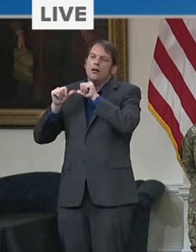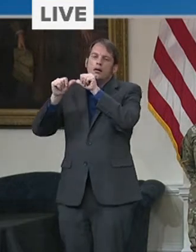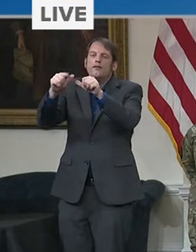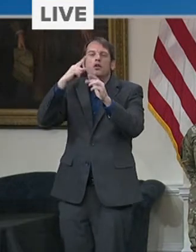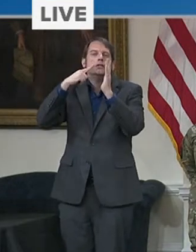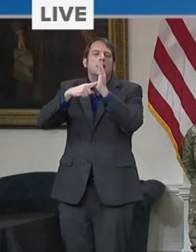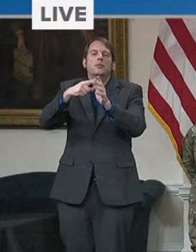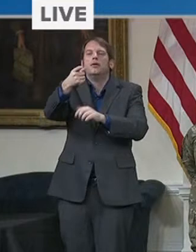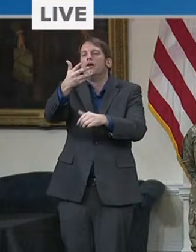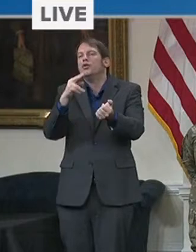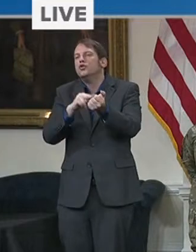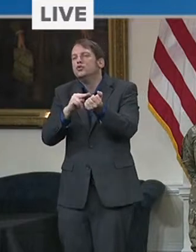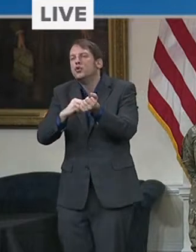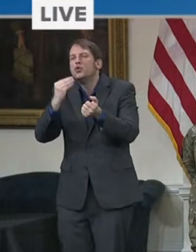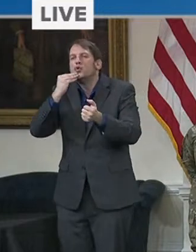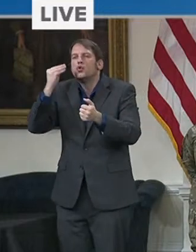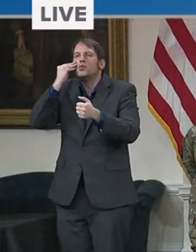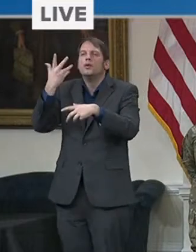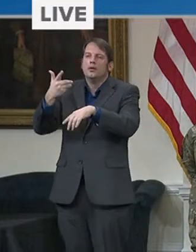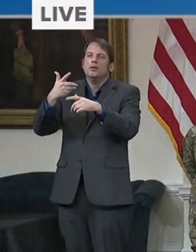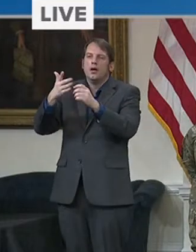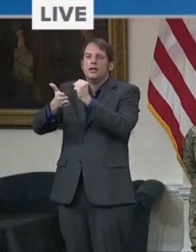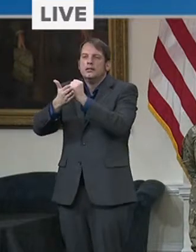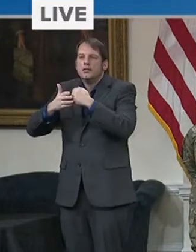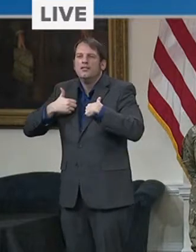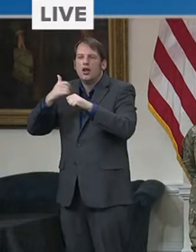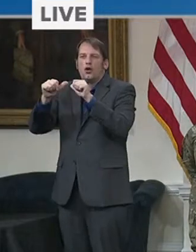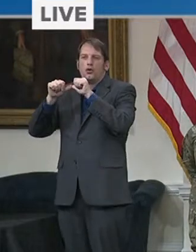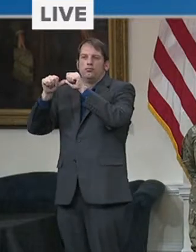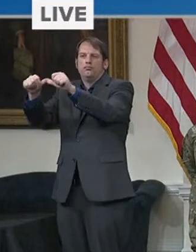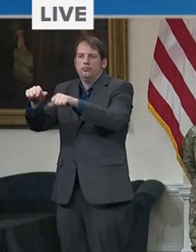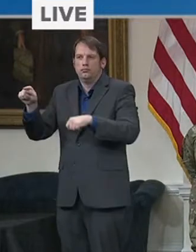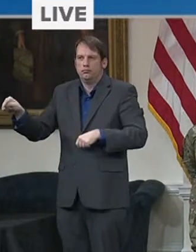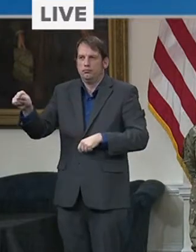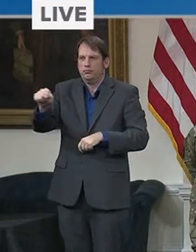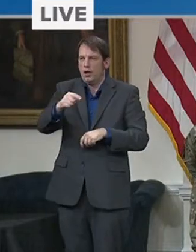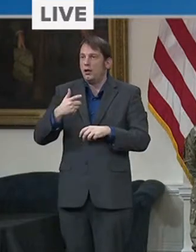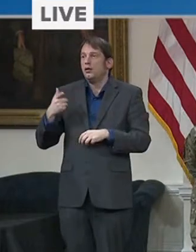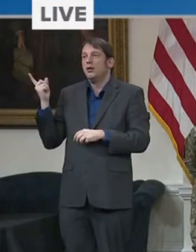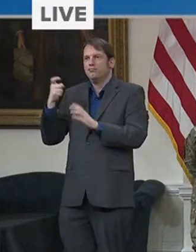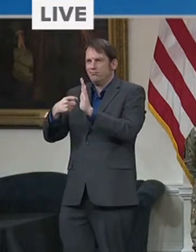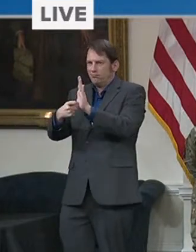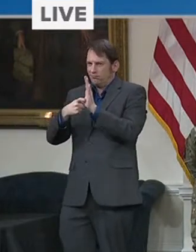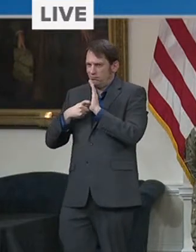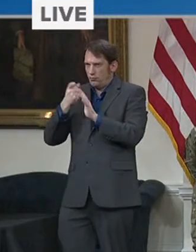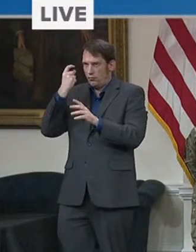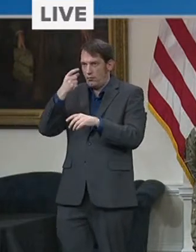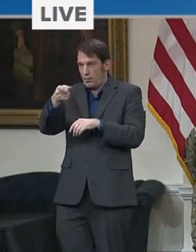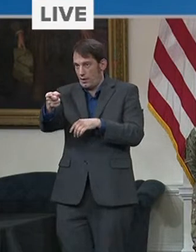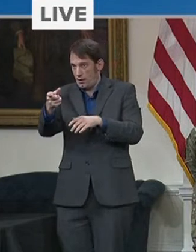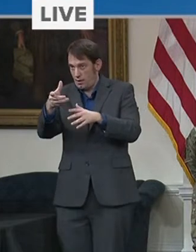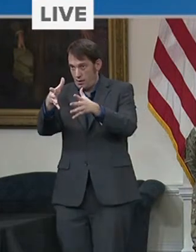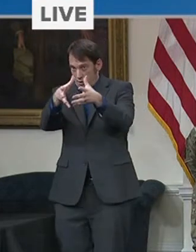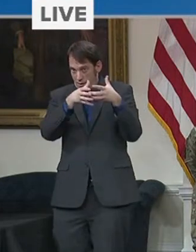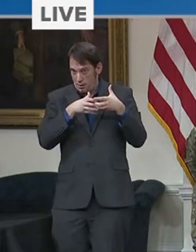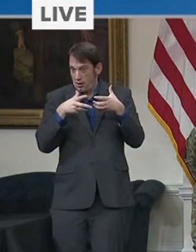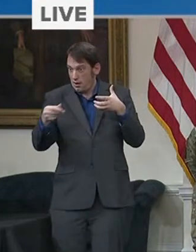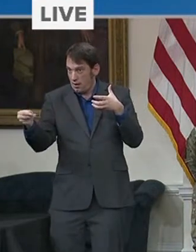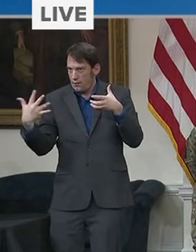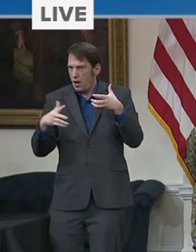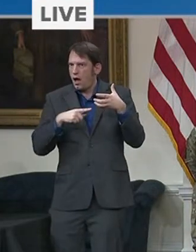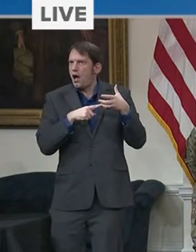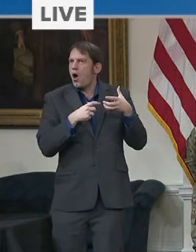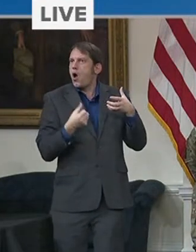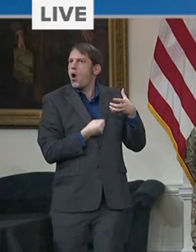CDC is now requiring Maryland to set aside approximately 20,000 of our